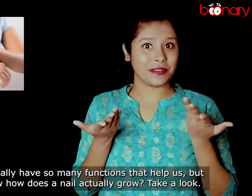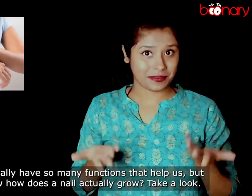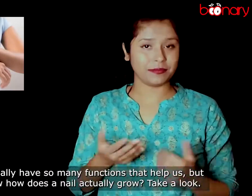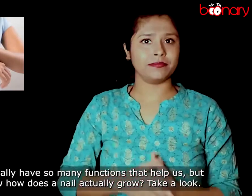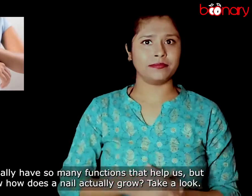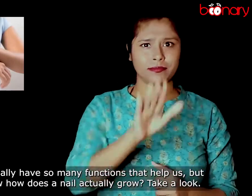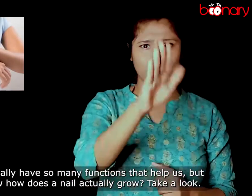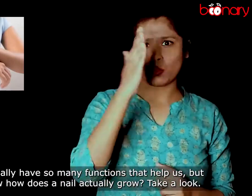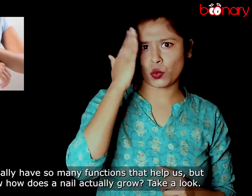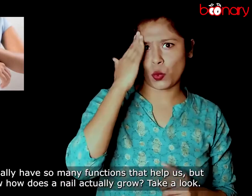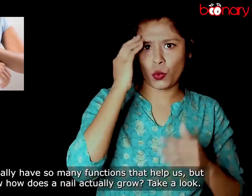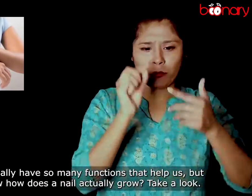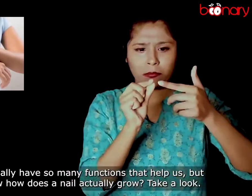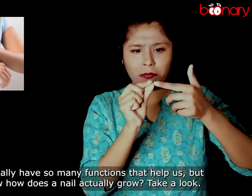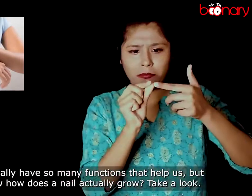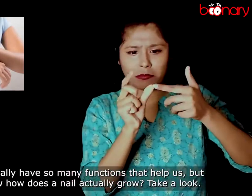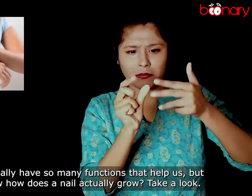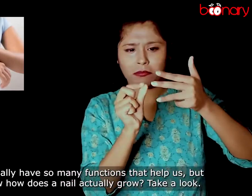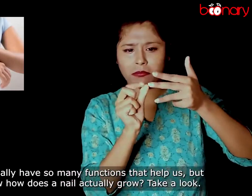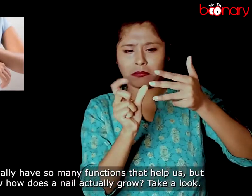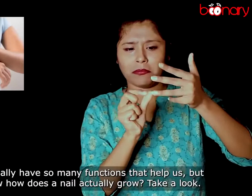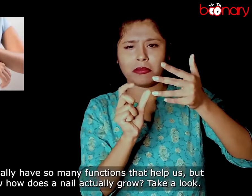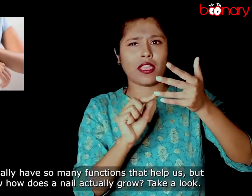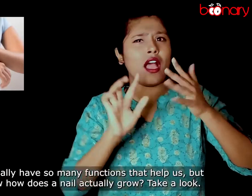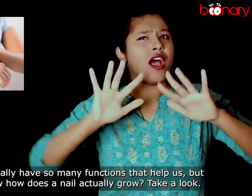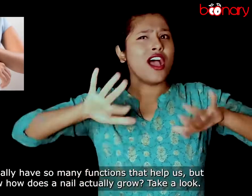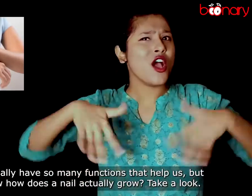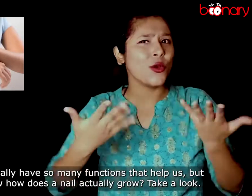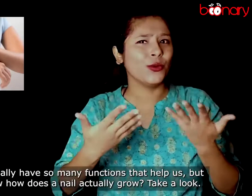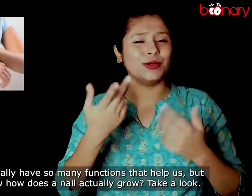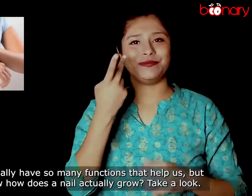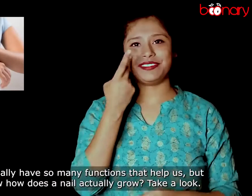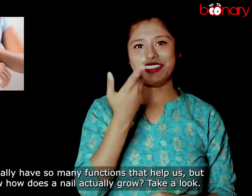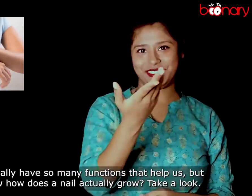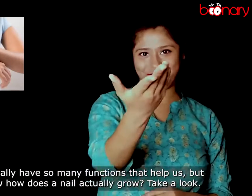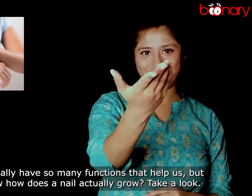But do you know how does a nail actually grow? Take a look.